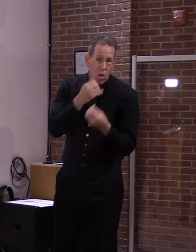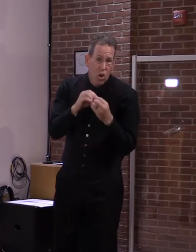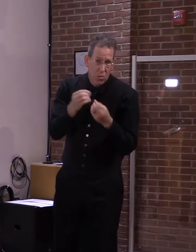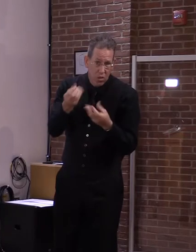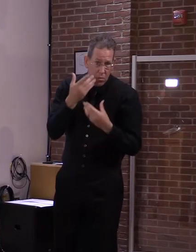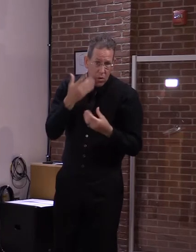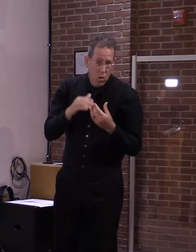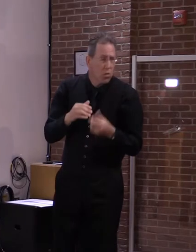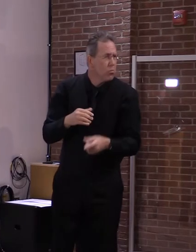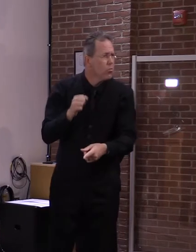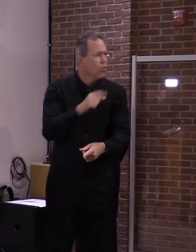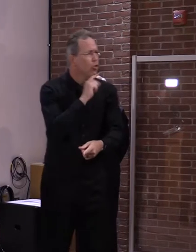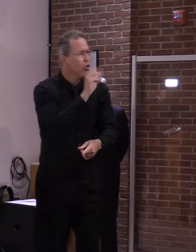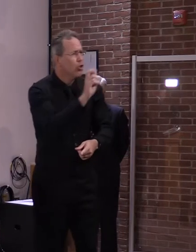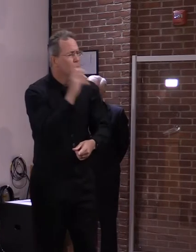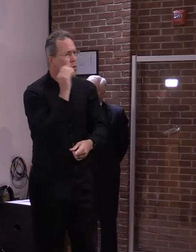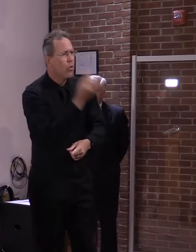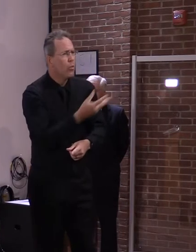it. Thank you.